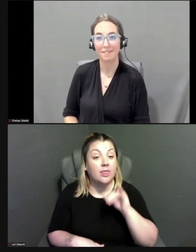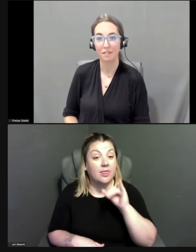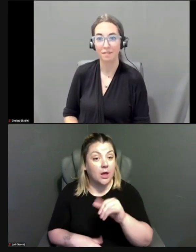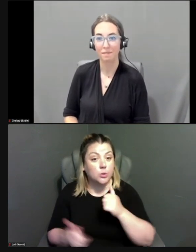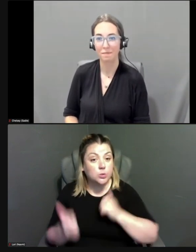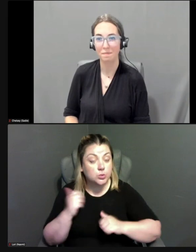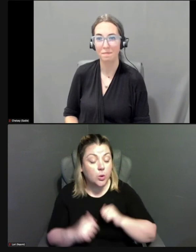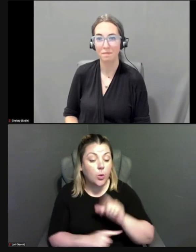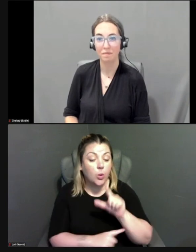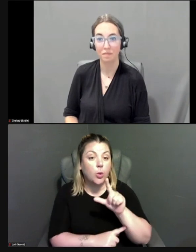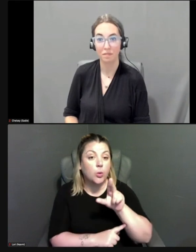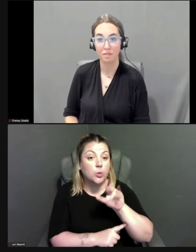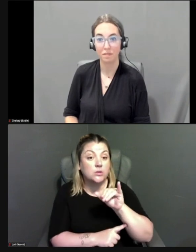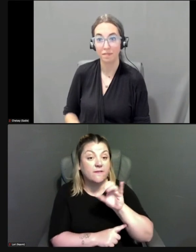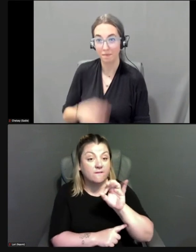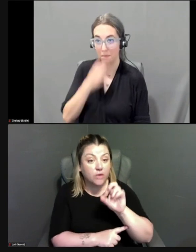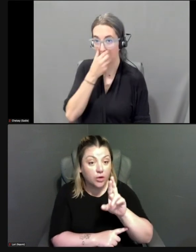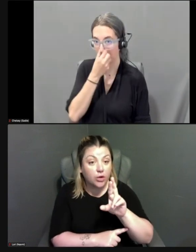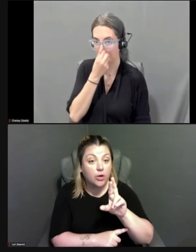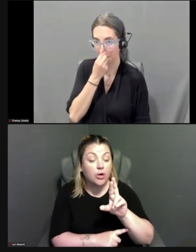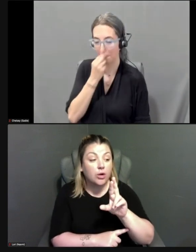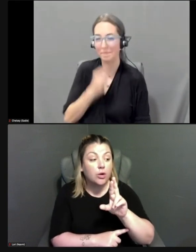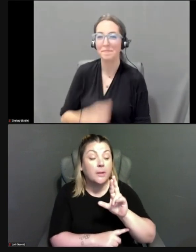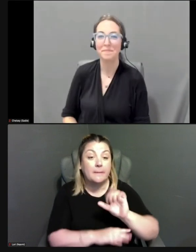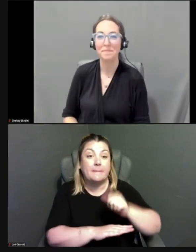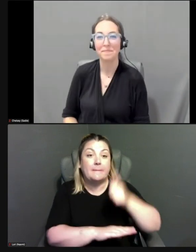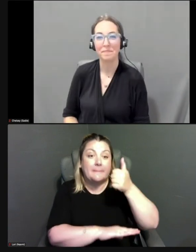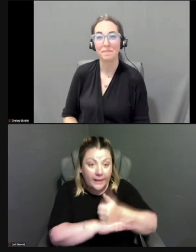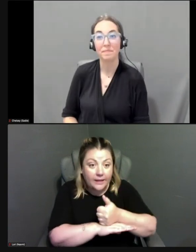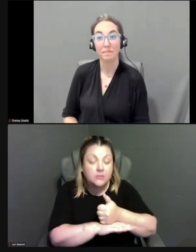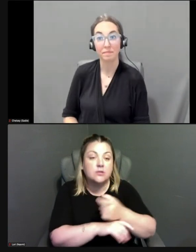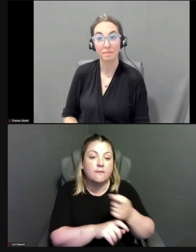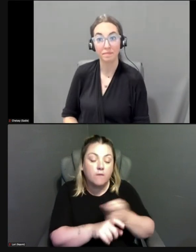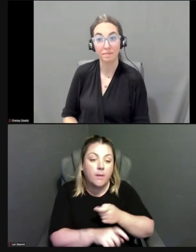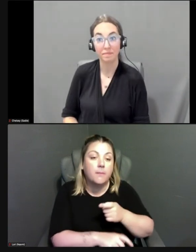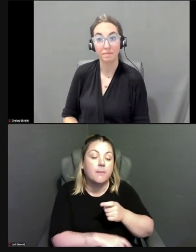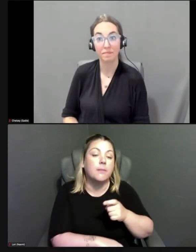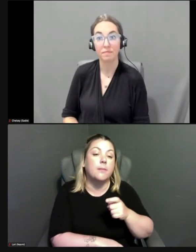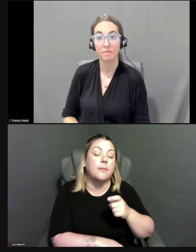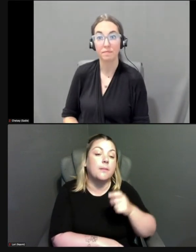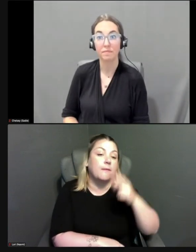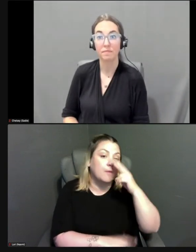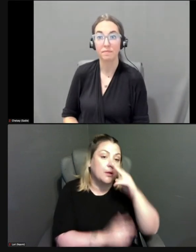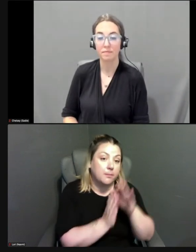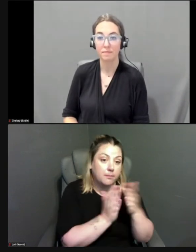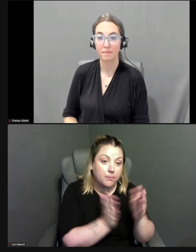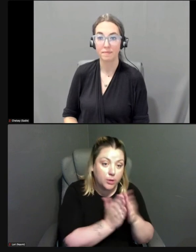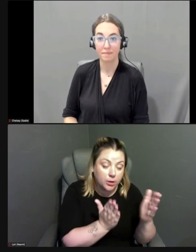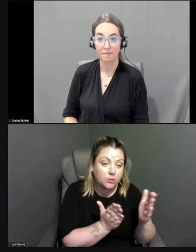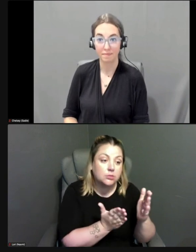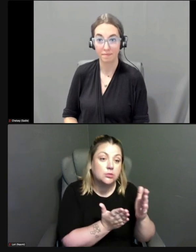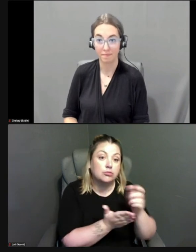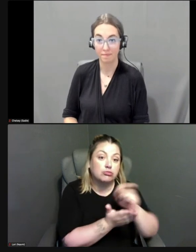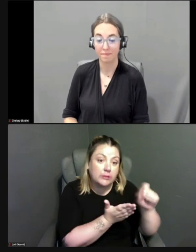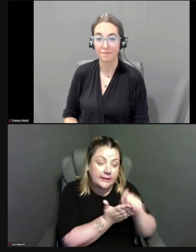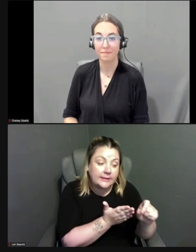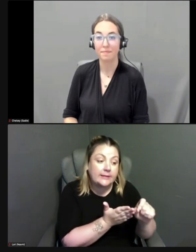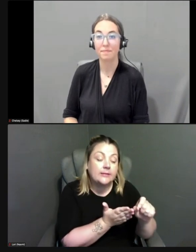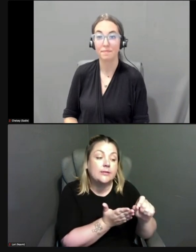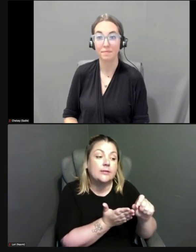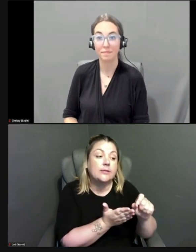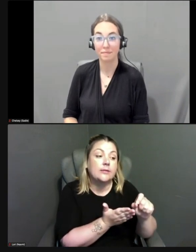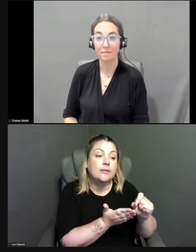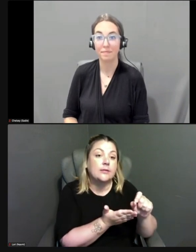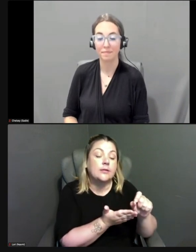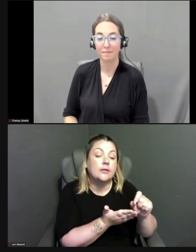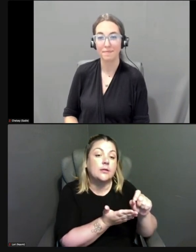guess, is actually based on the Lucifer comic books that were based on the character